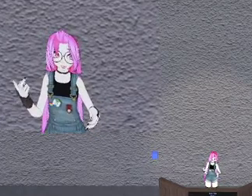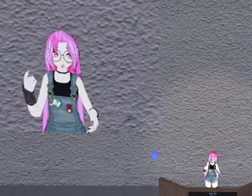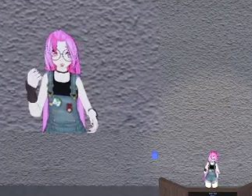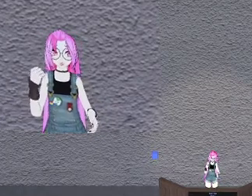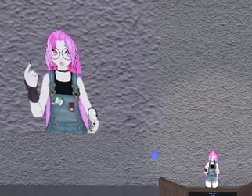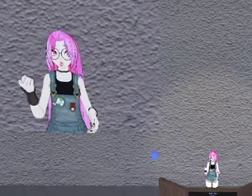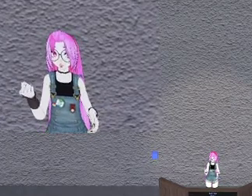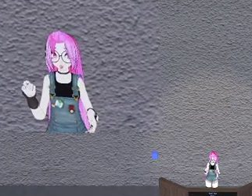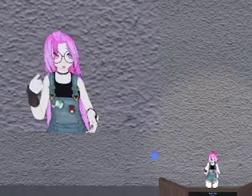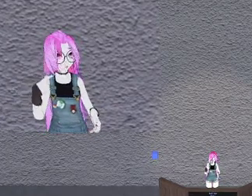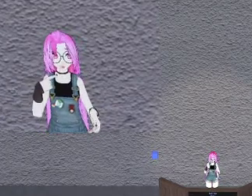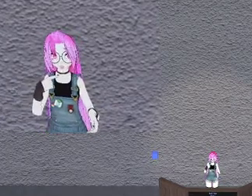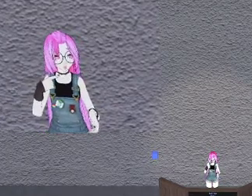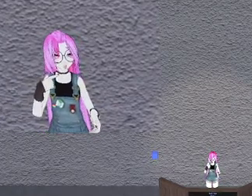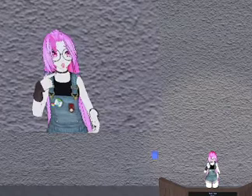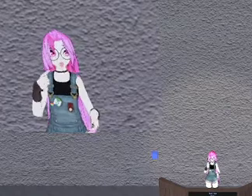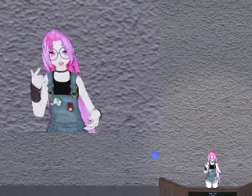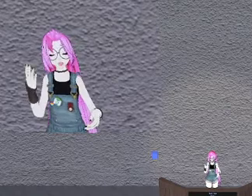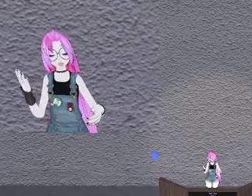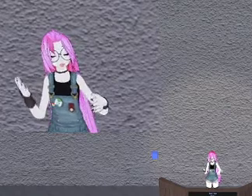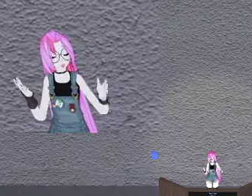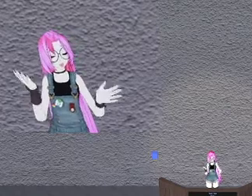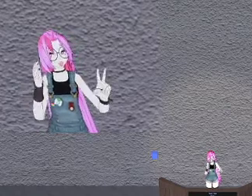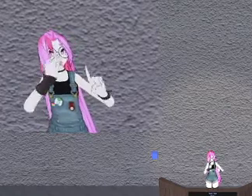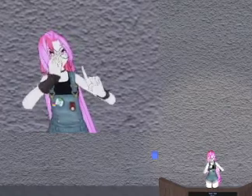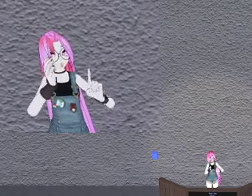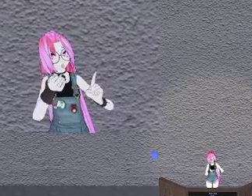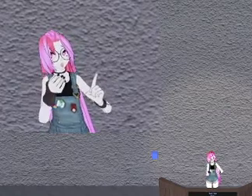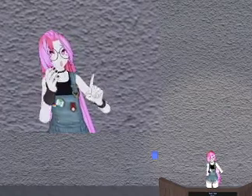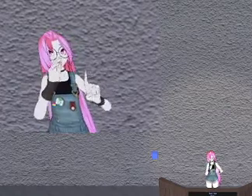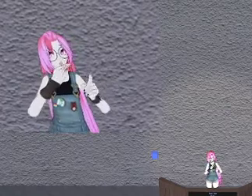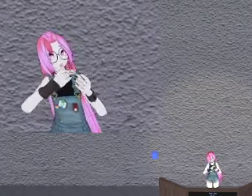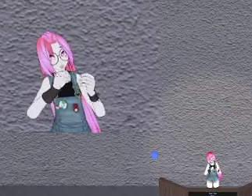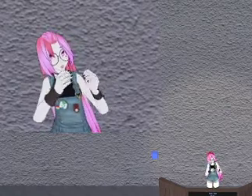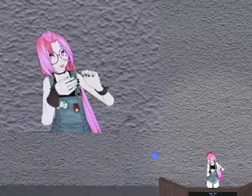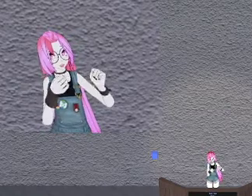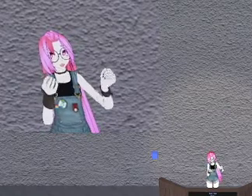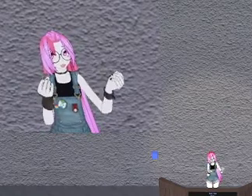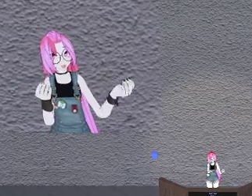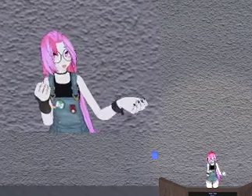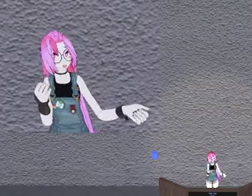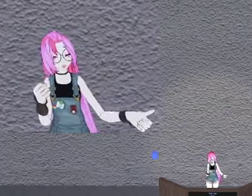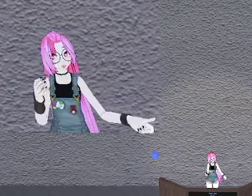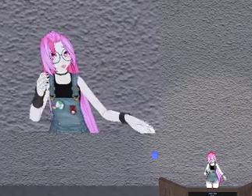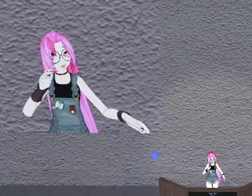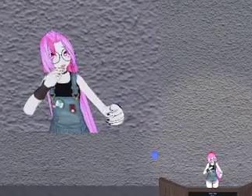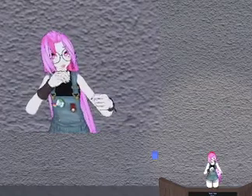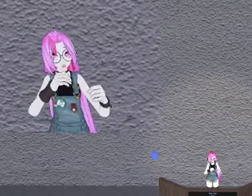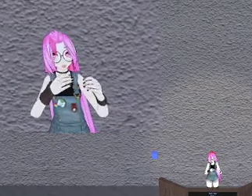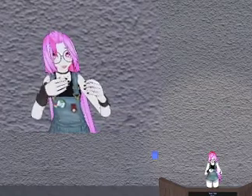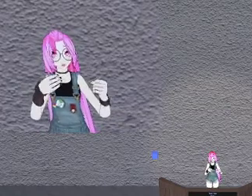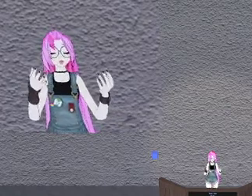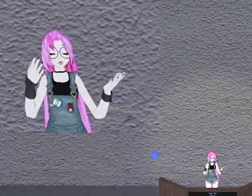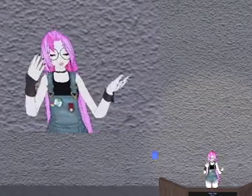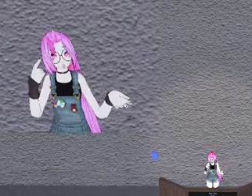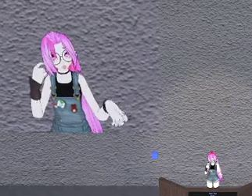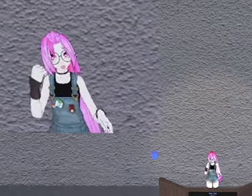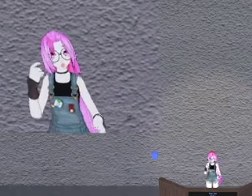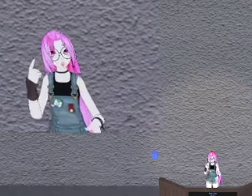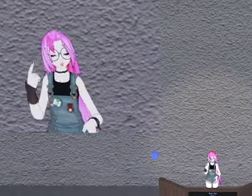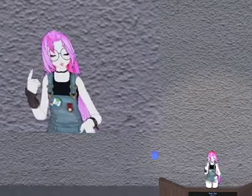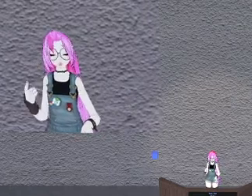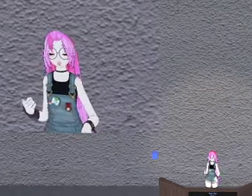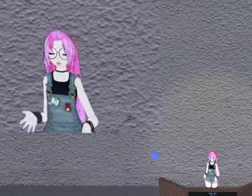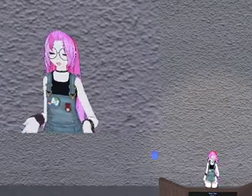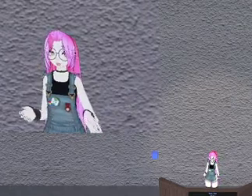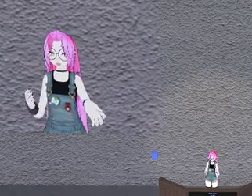okay. So he was nodding no." Like kind of like a contextual like story thing, because he was saying no in the story. Oh, okay, I